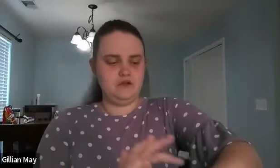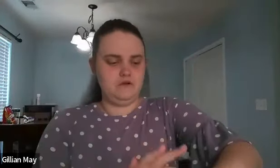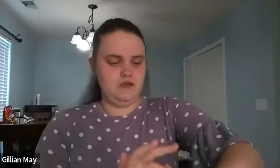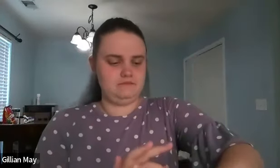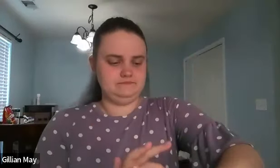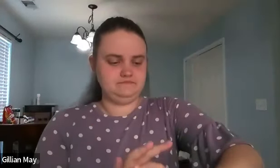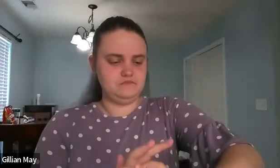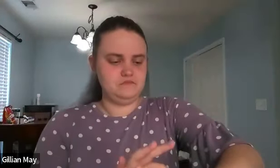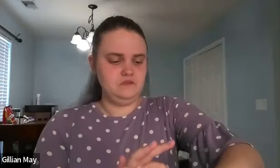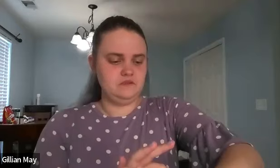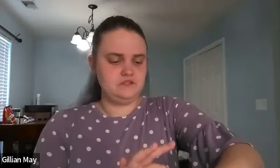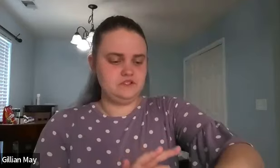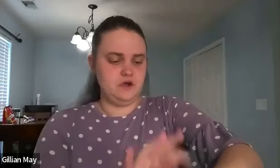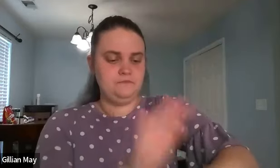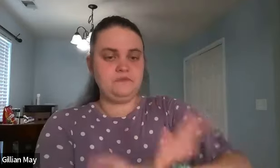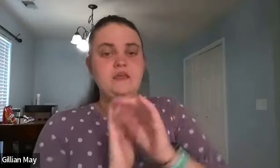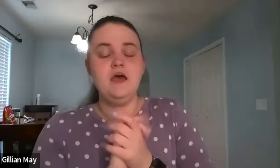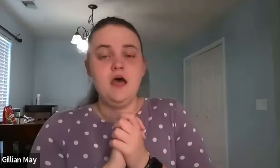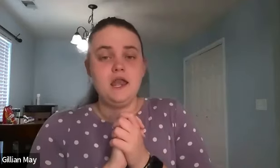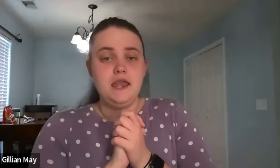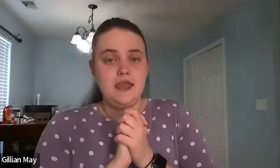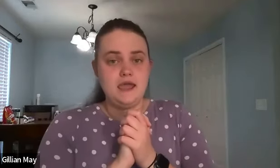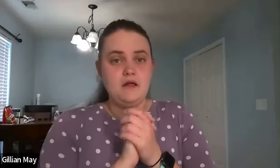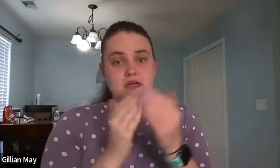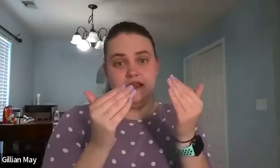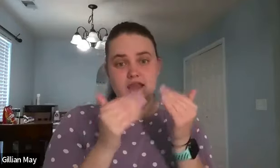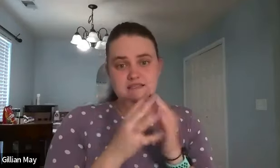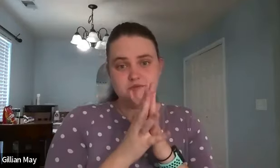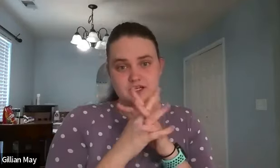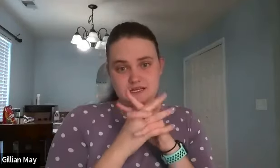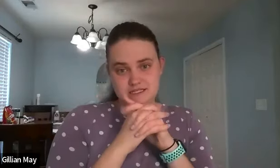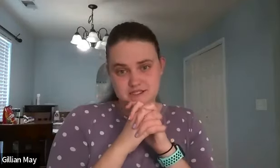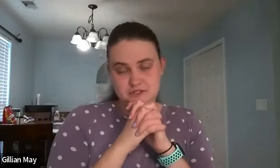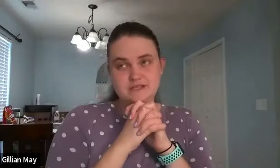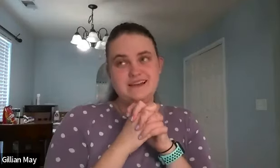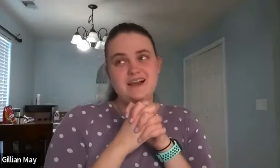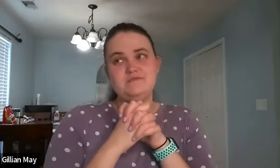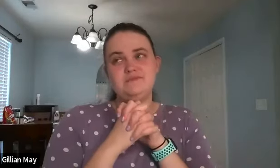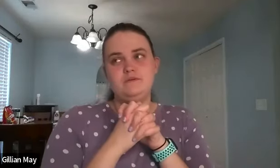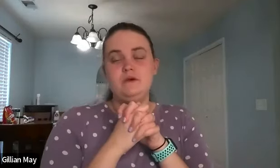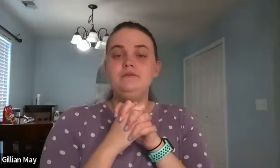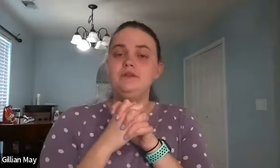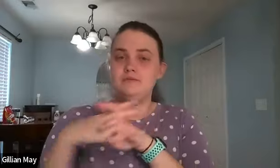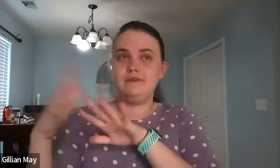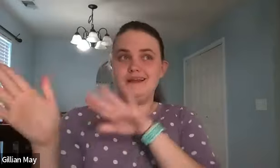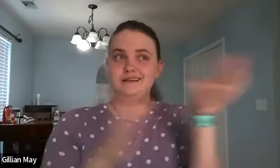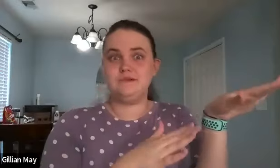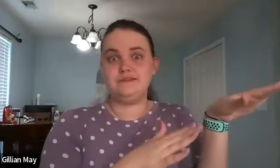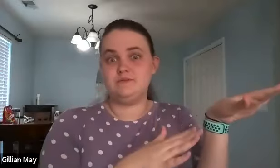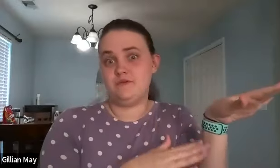Okay. So now the next thing we're gonna do is no, I gotta explain this before we